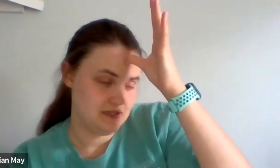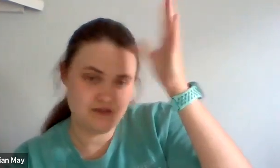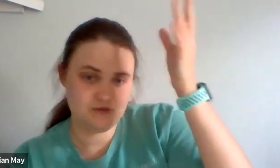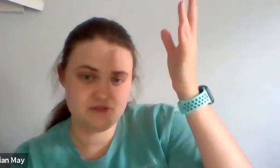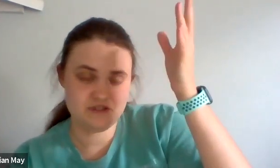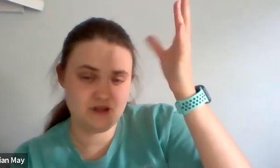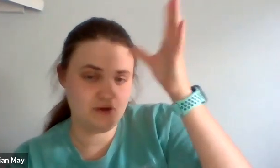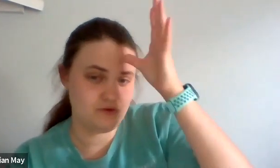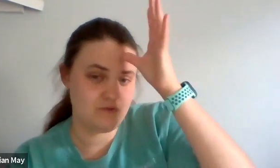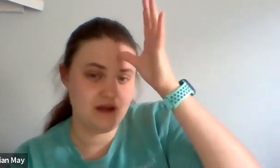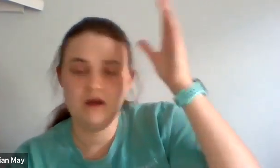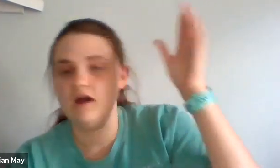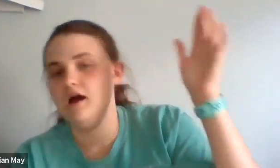Have to always make sure I go through them right.